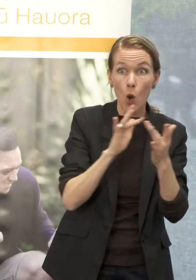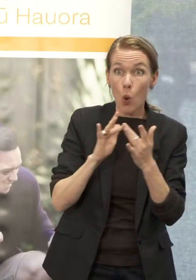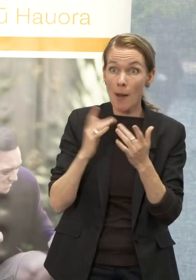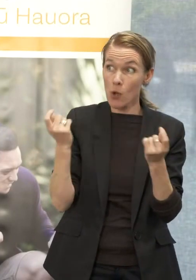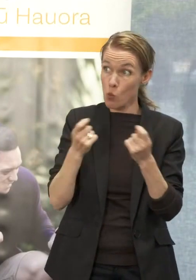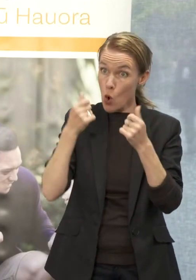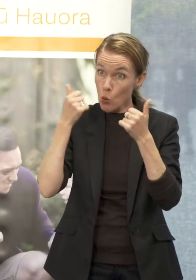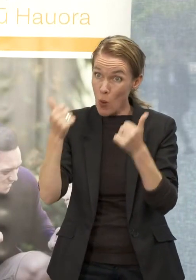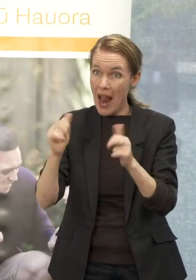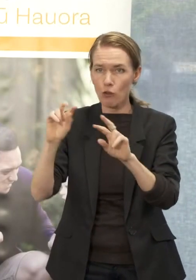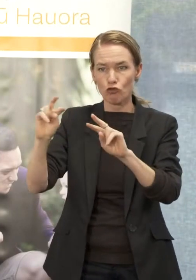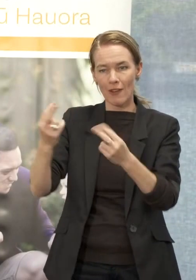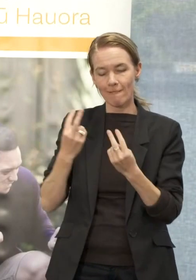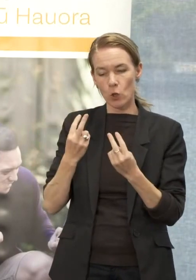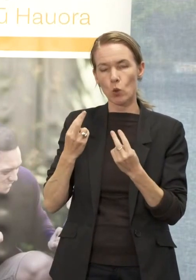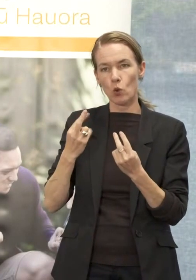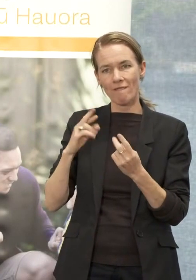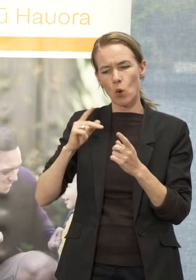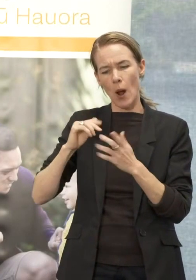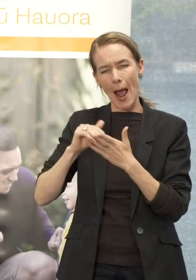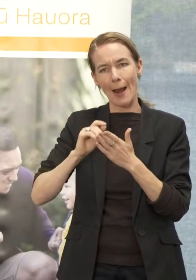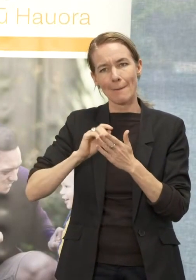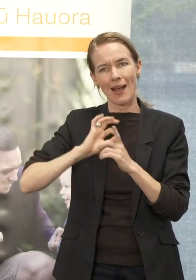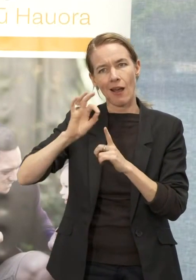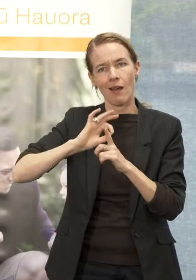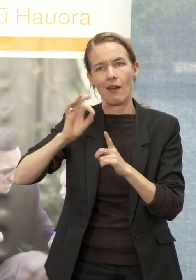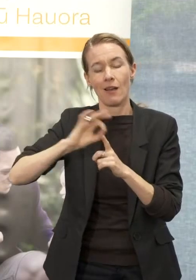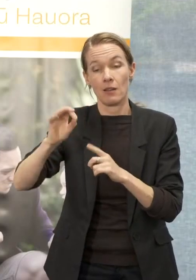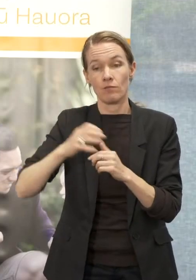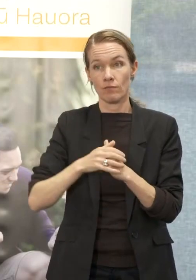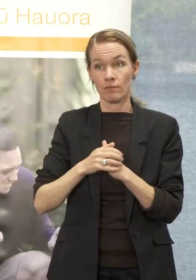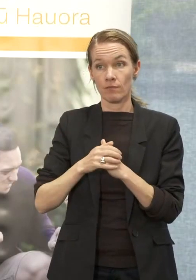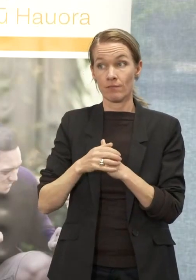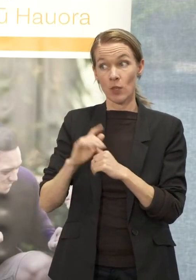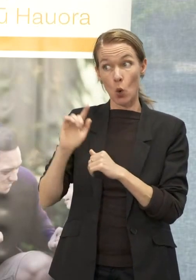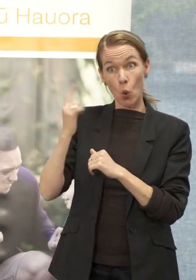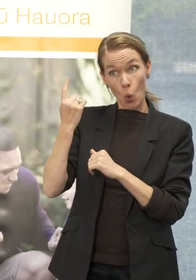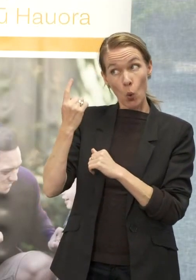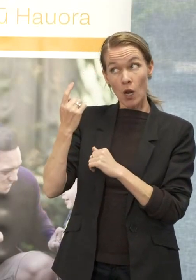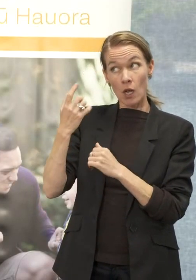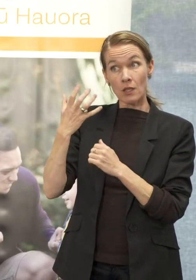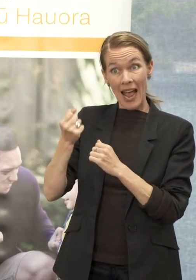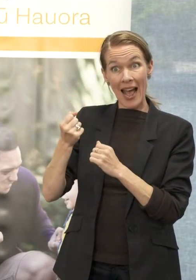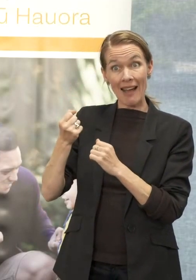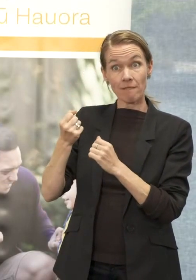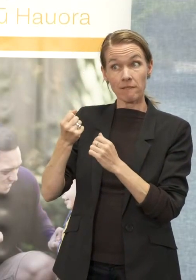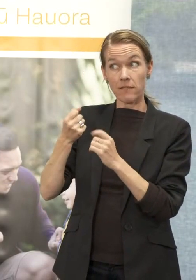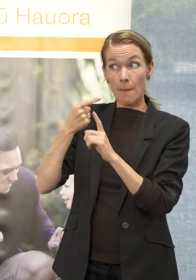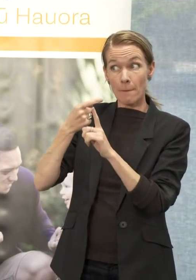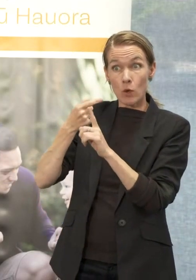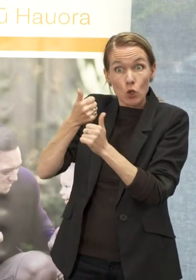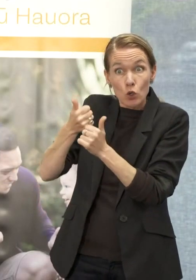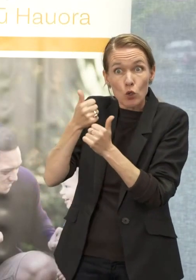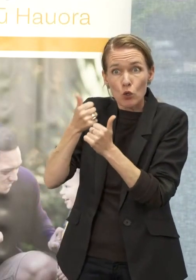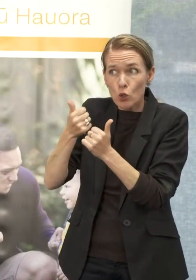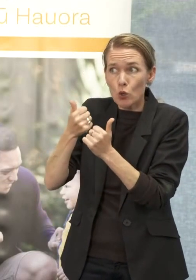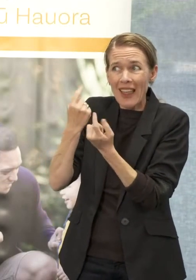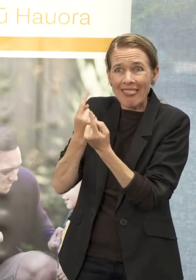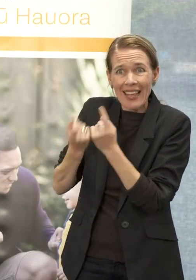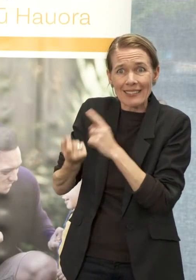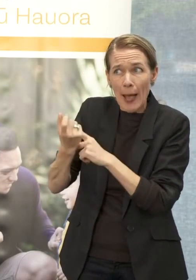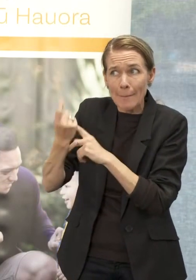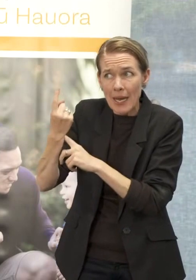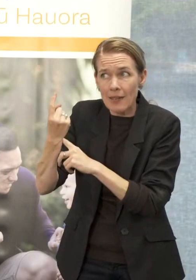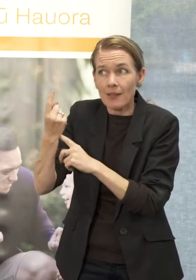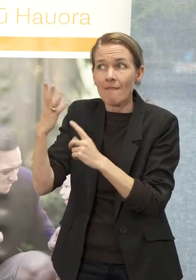of really positives that have come out of the response to the Auckland outbreak. Once we've reviewed that, we will then look to see what